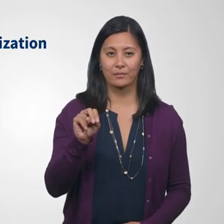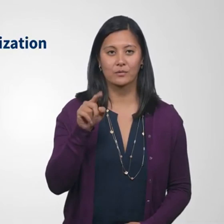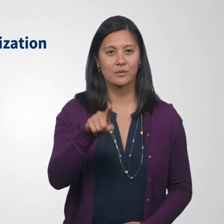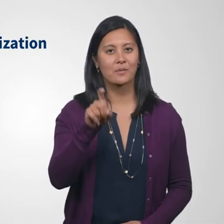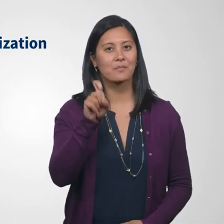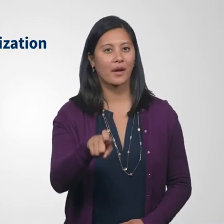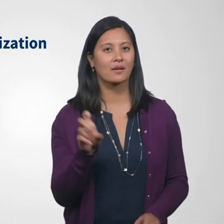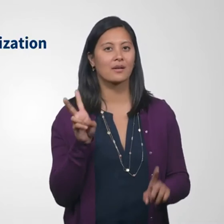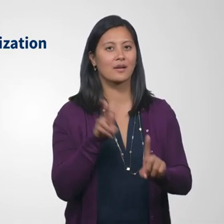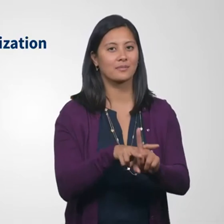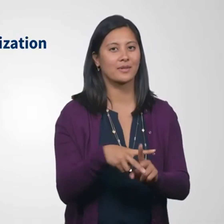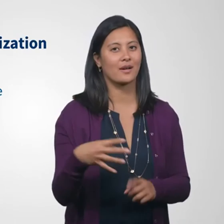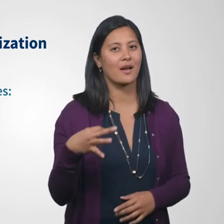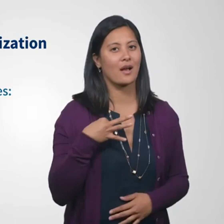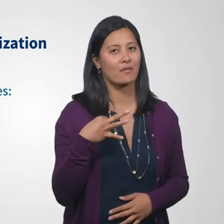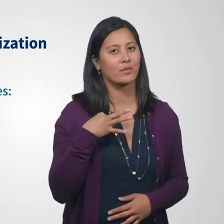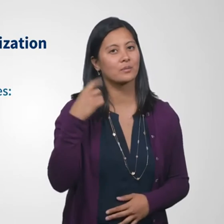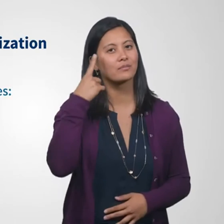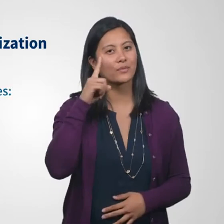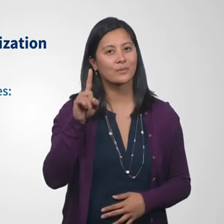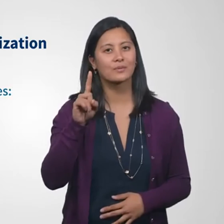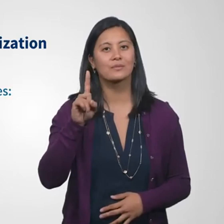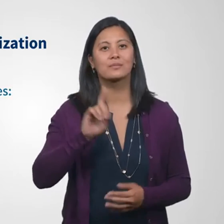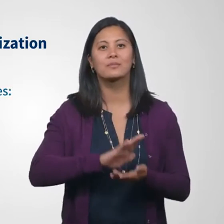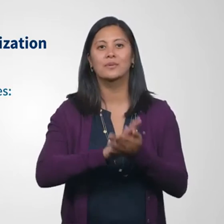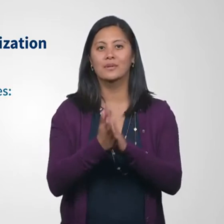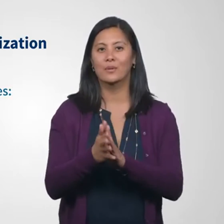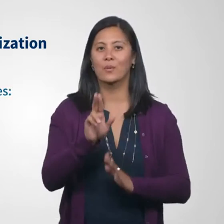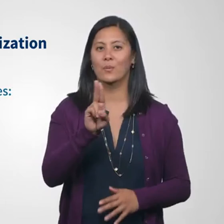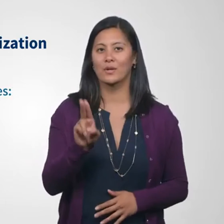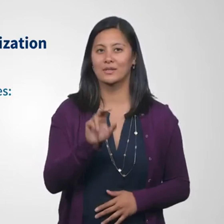you must file the application for naturalization,